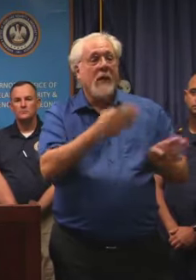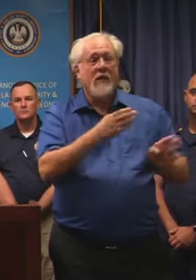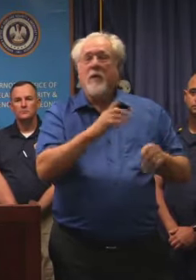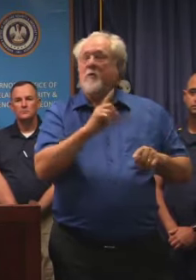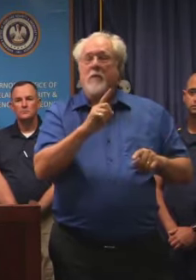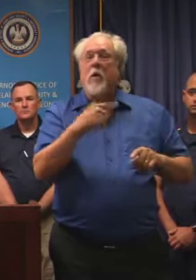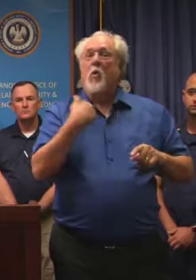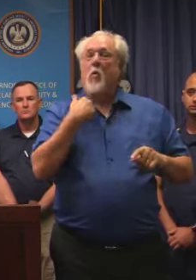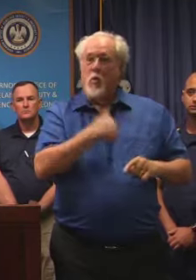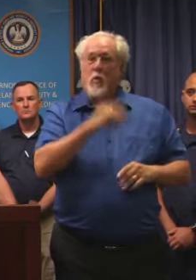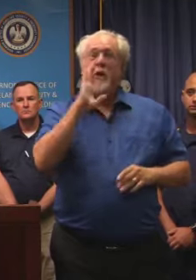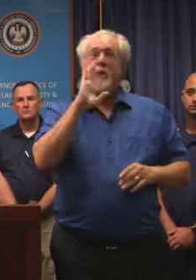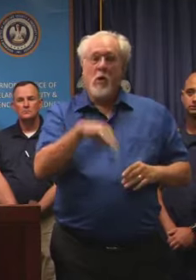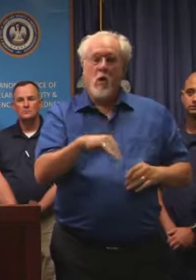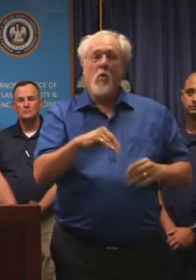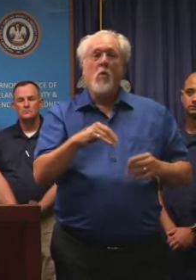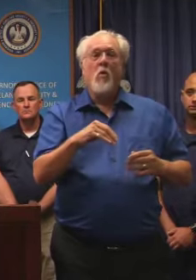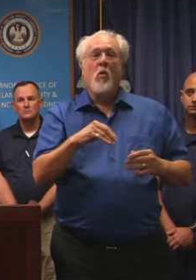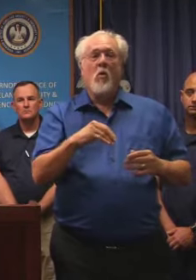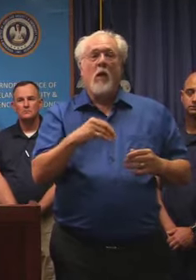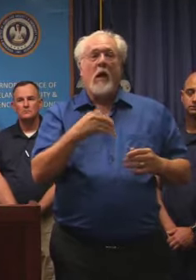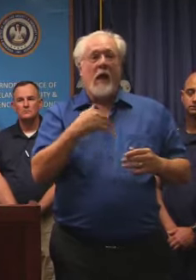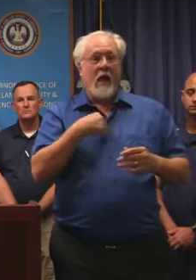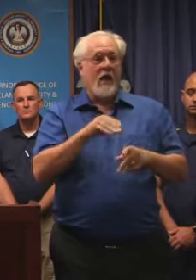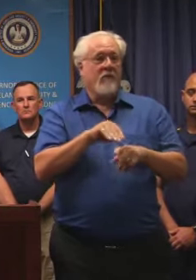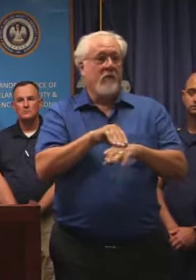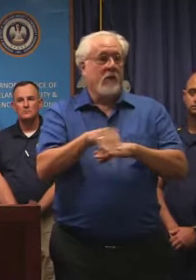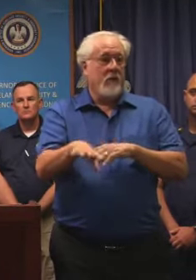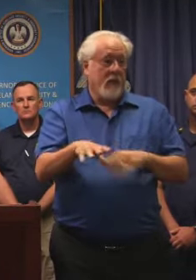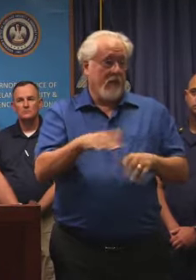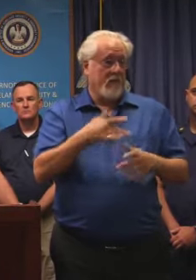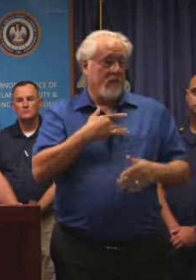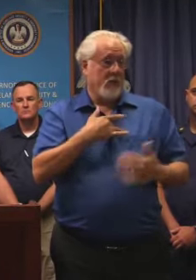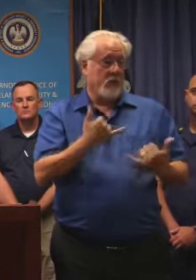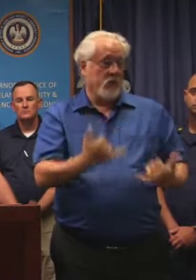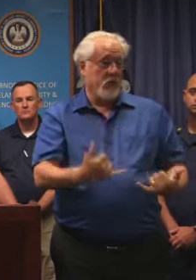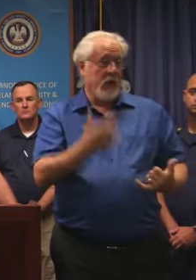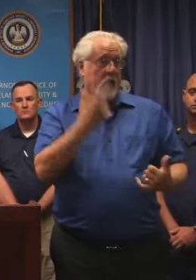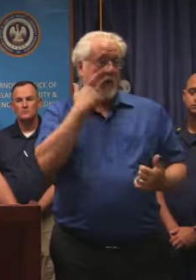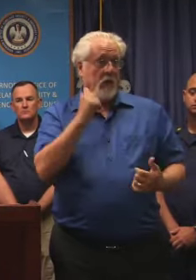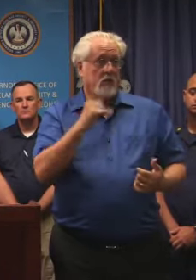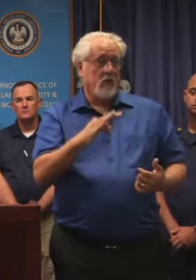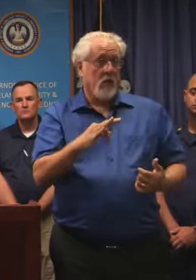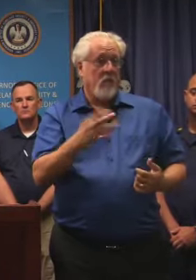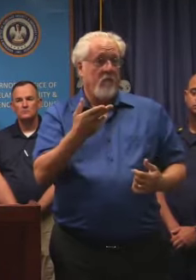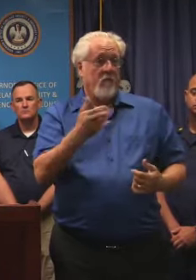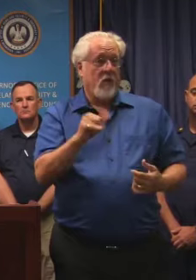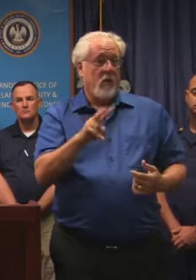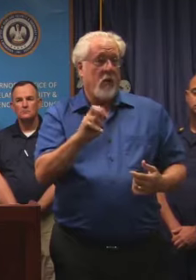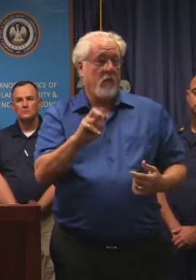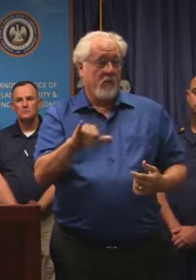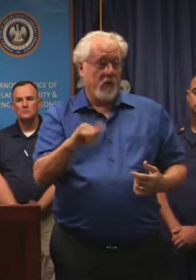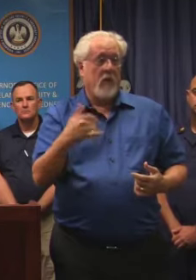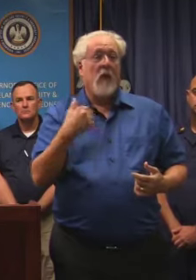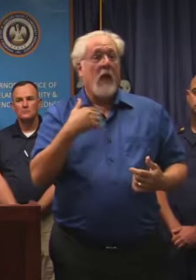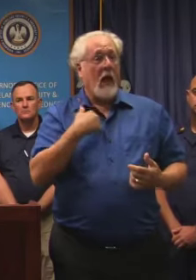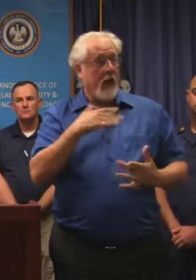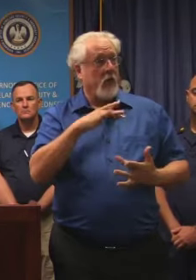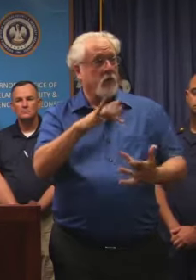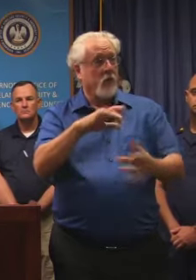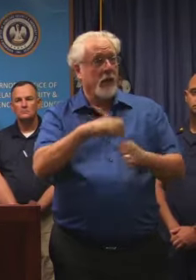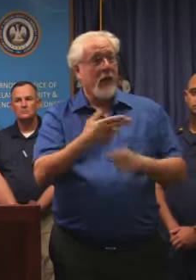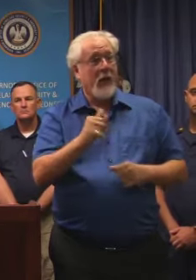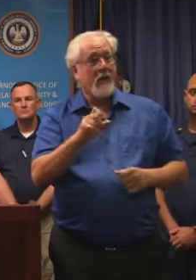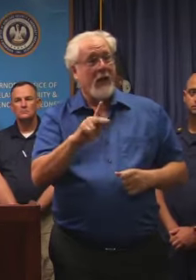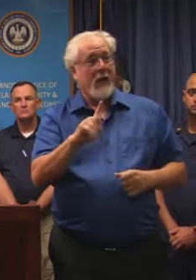thing is, we know that there are direct impacts being felt today because of Harvey. We had a tornado in